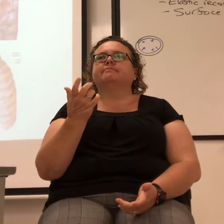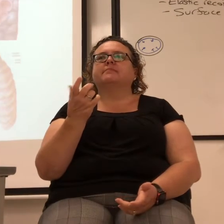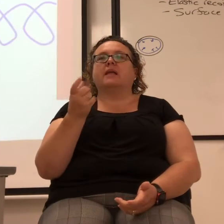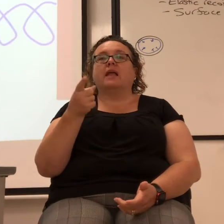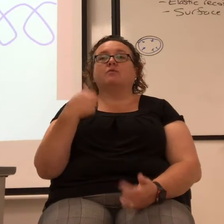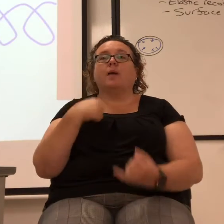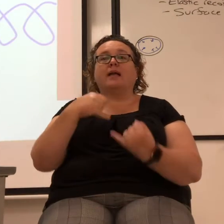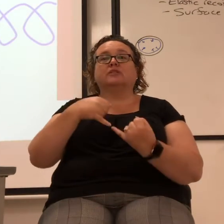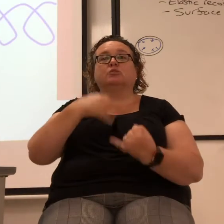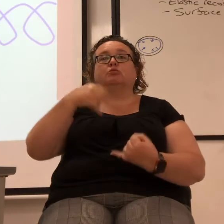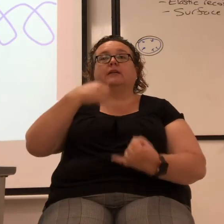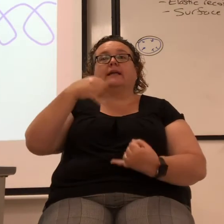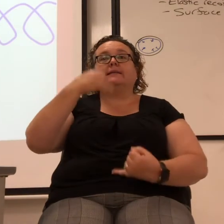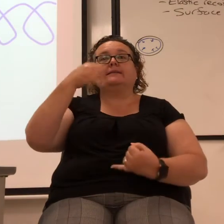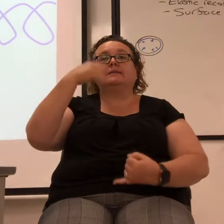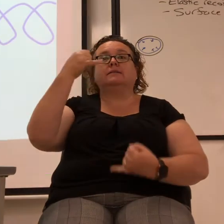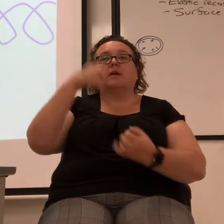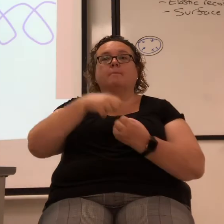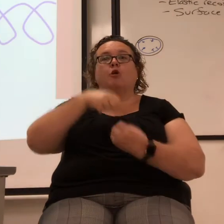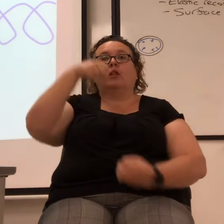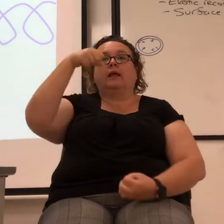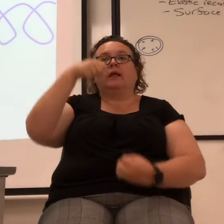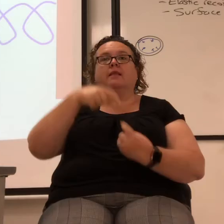springs pulling in the opposite direction.